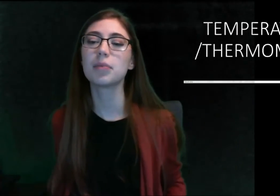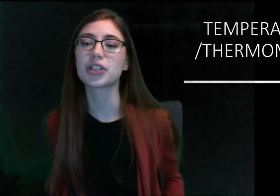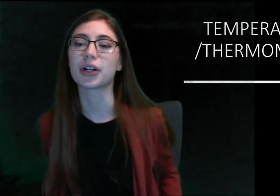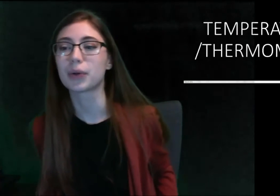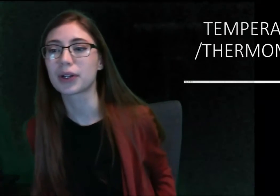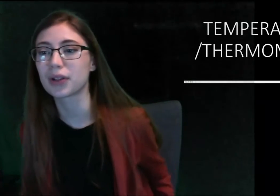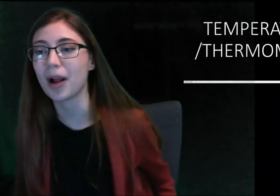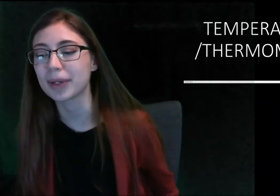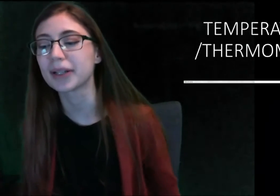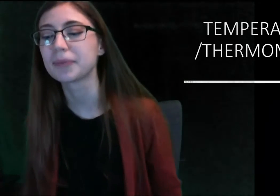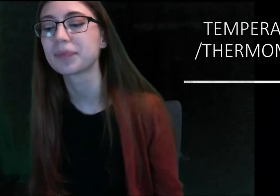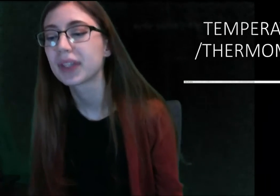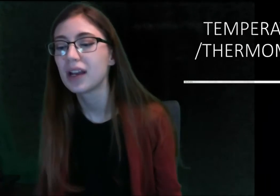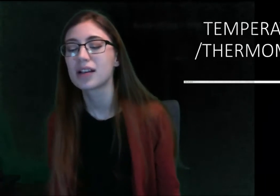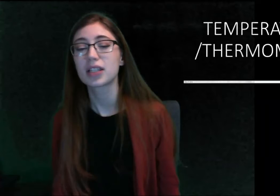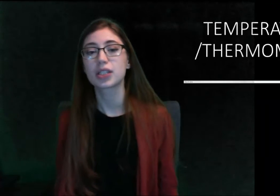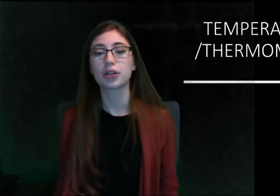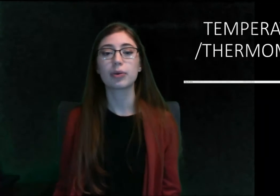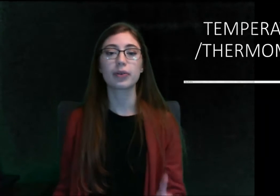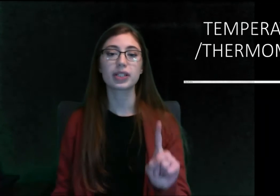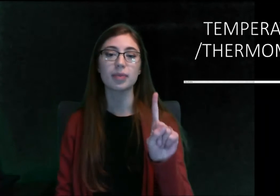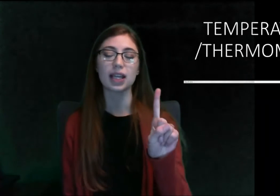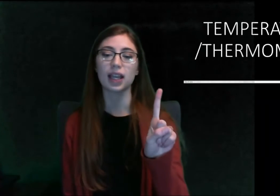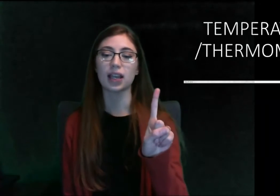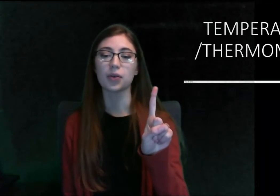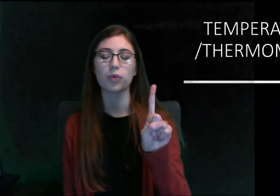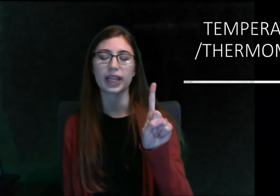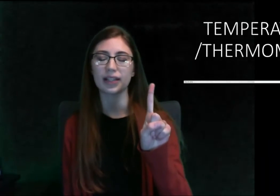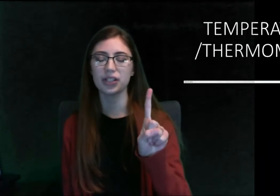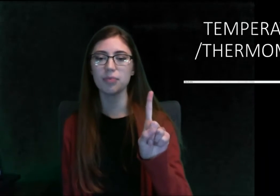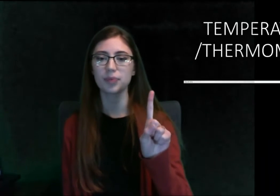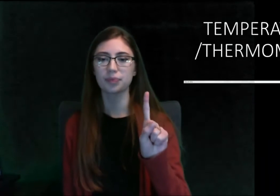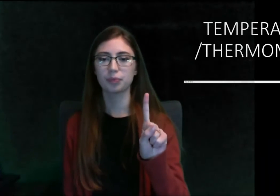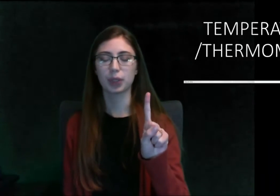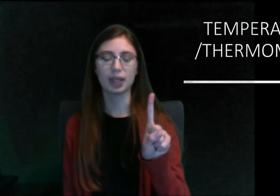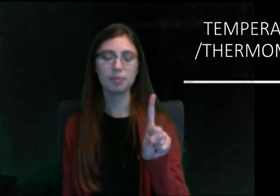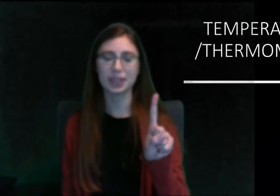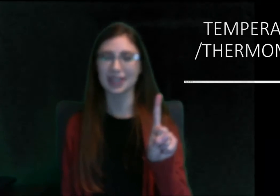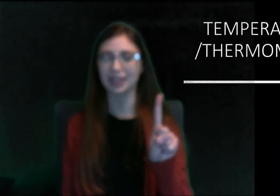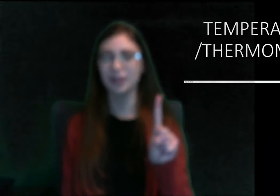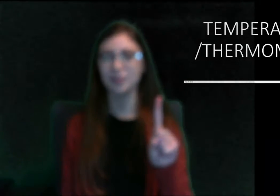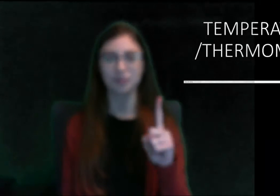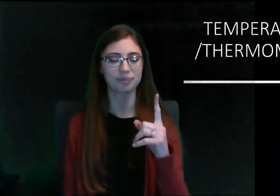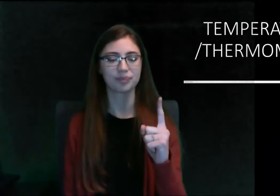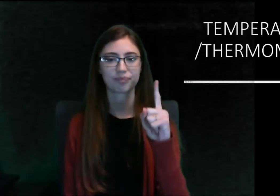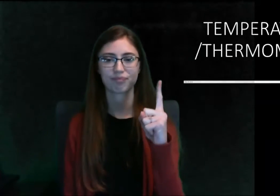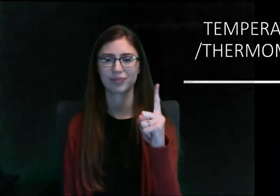Temperature or thermometer. So you are going to make a 1 handshake, pointing up just like that,